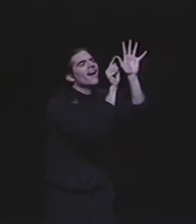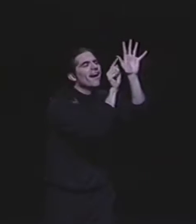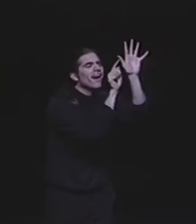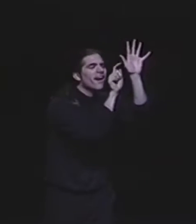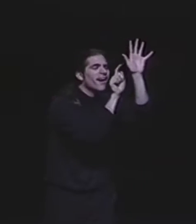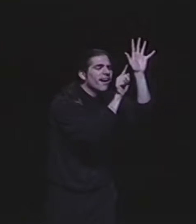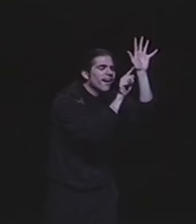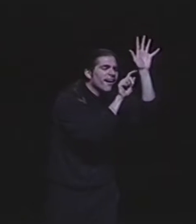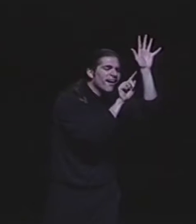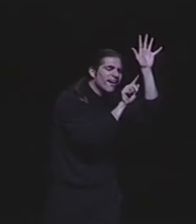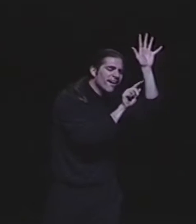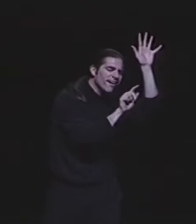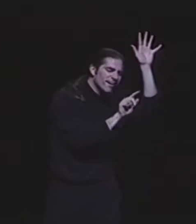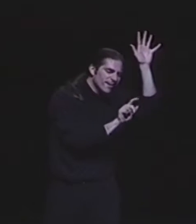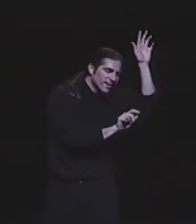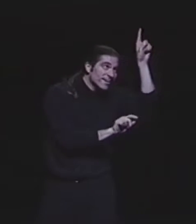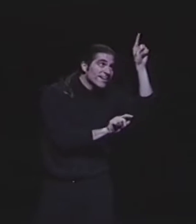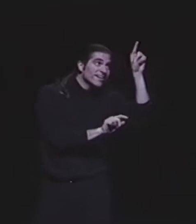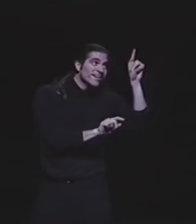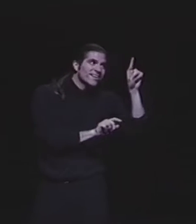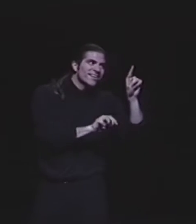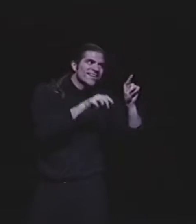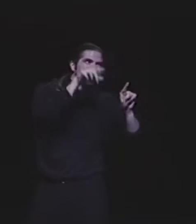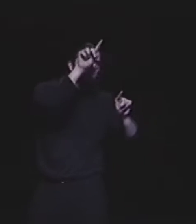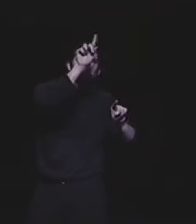A leaf falling. Leaves.